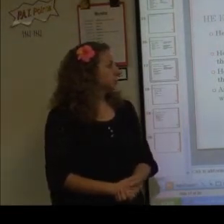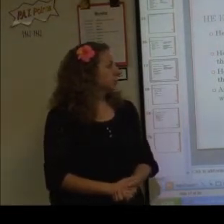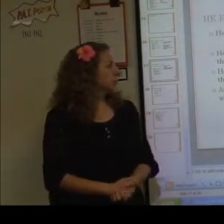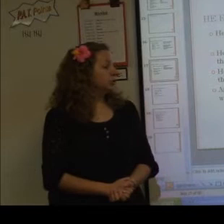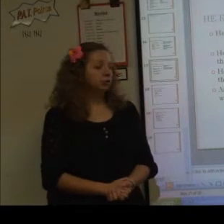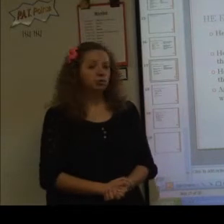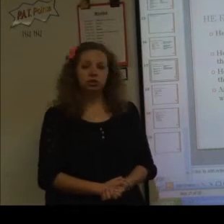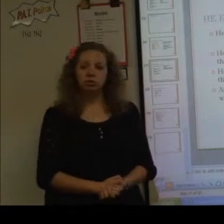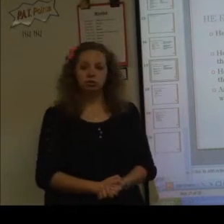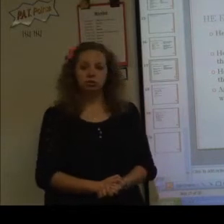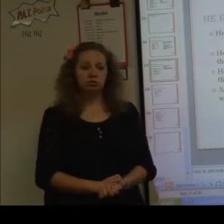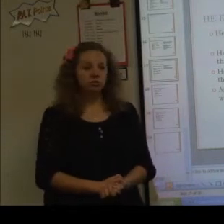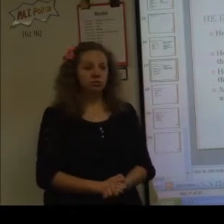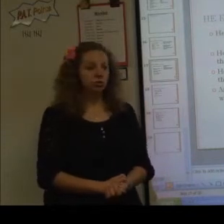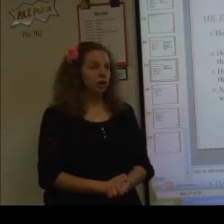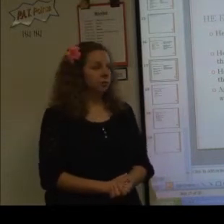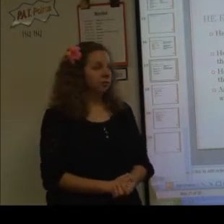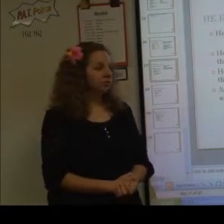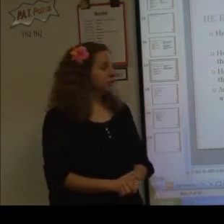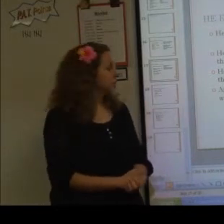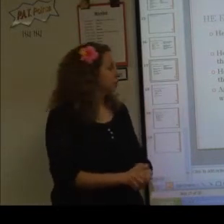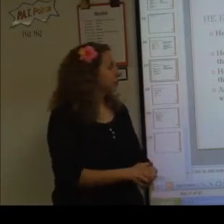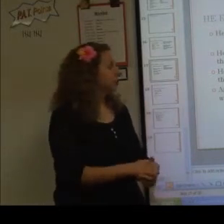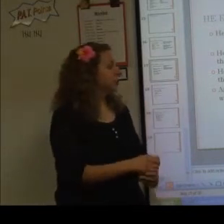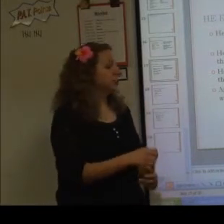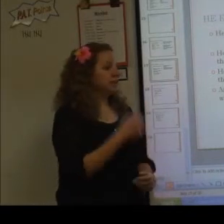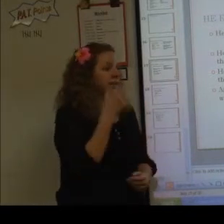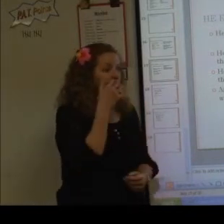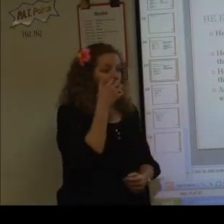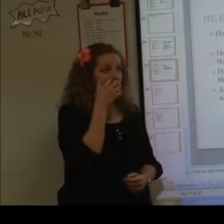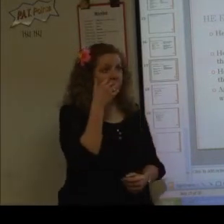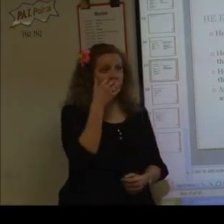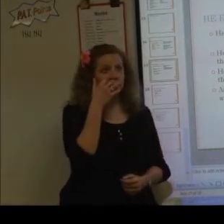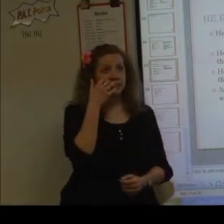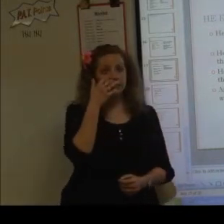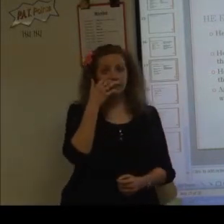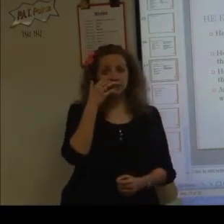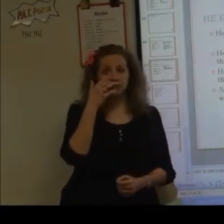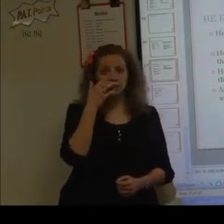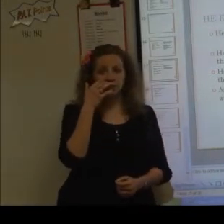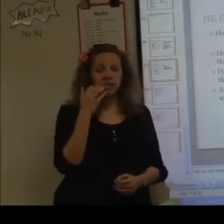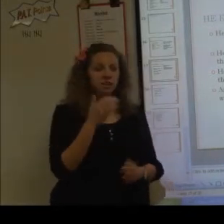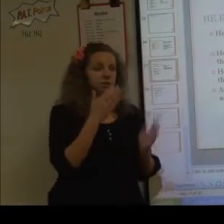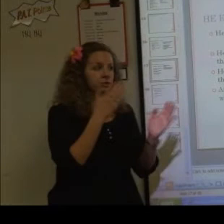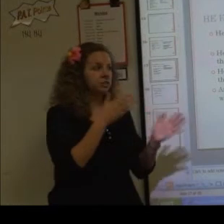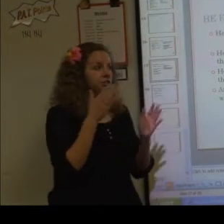or you could do a couple different things. You could do like how in I think Desert Song, then we did